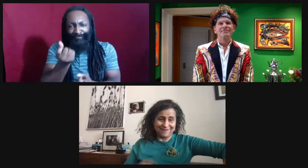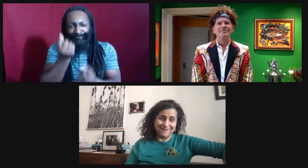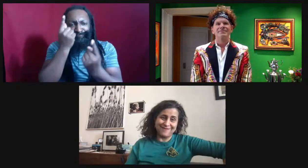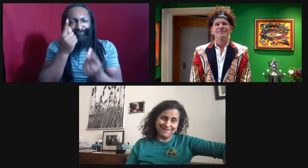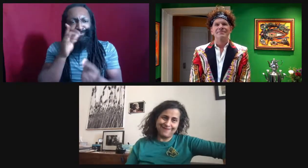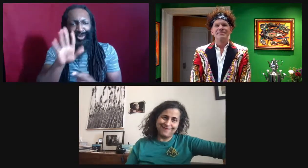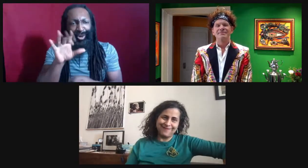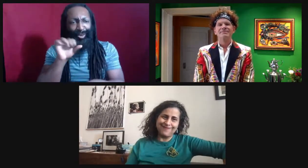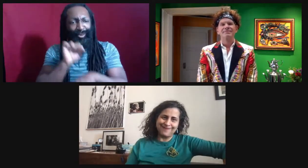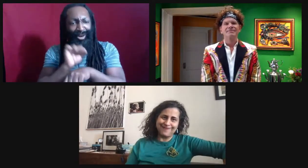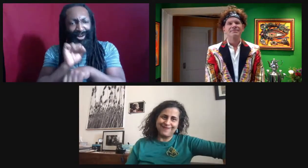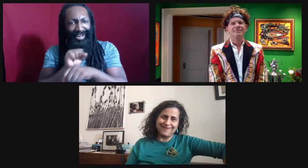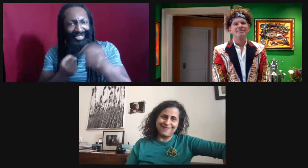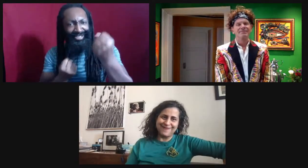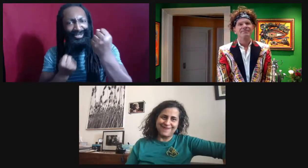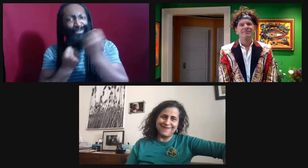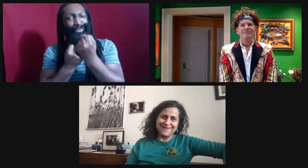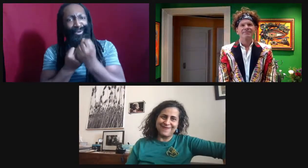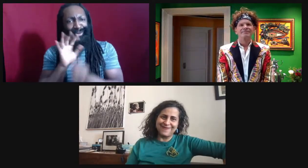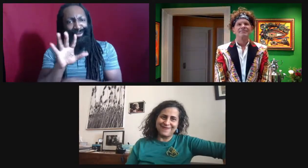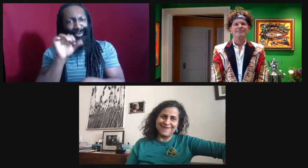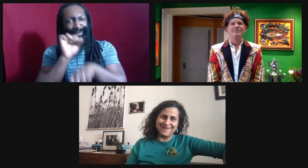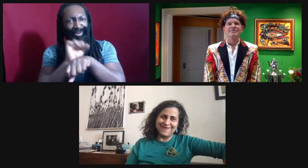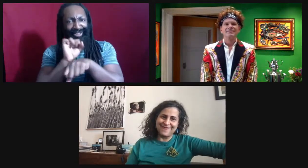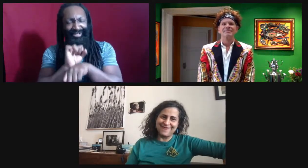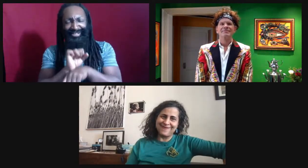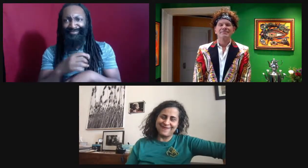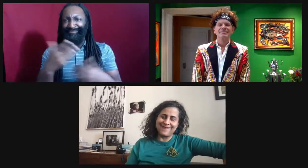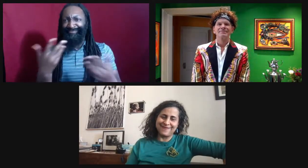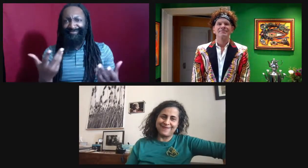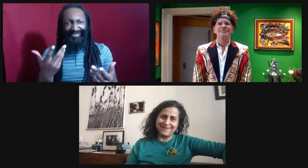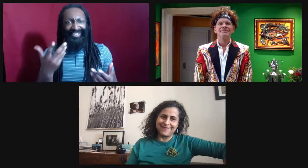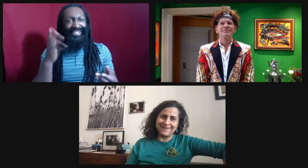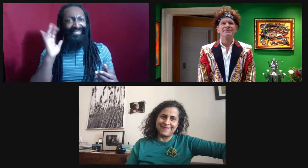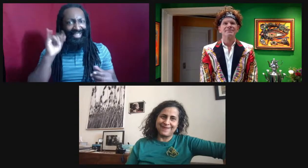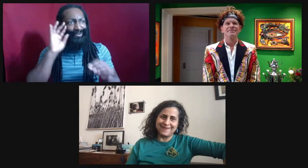So really, you know, who are you around? Who's working to support you?